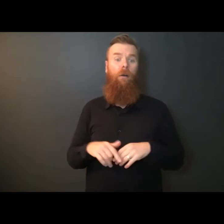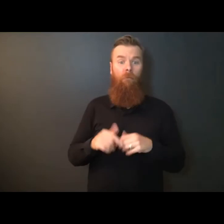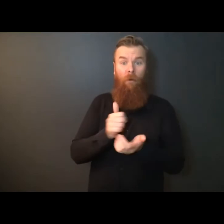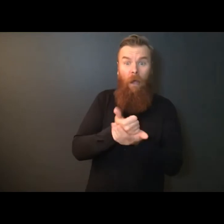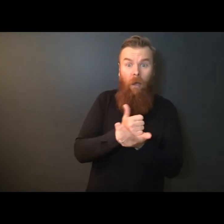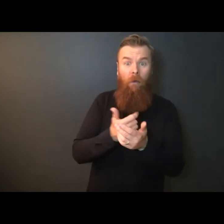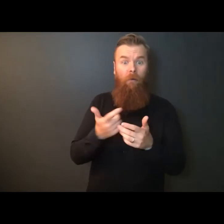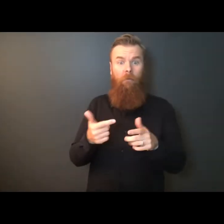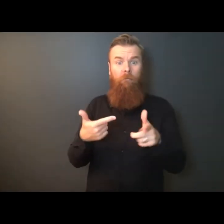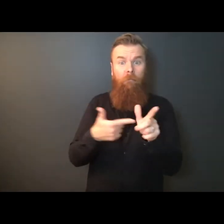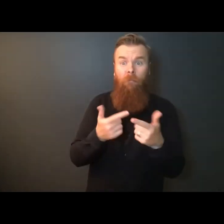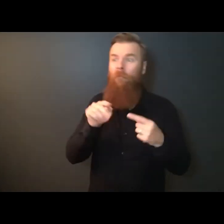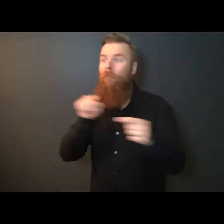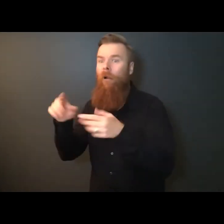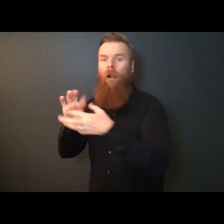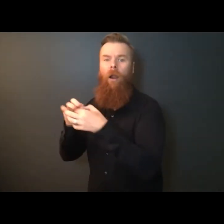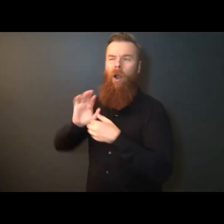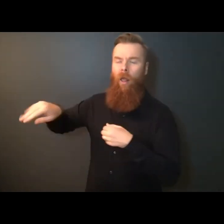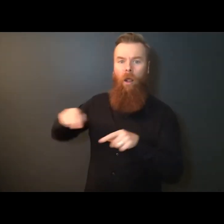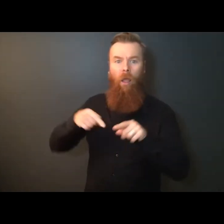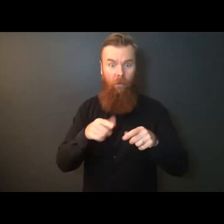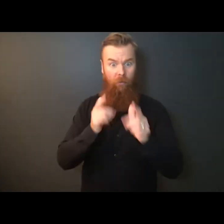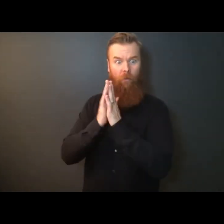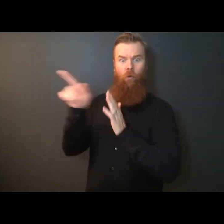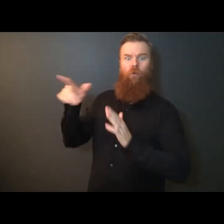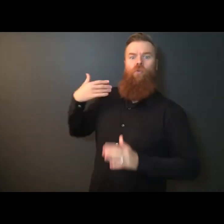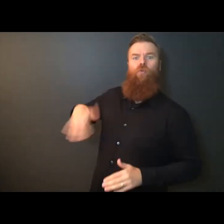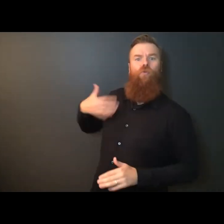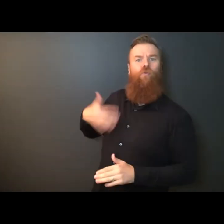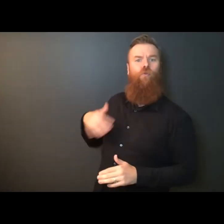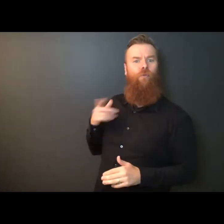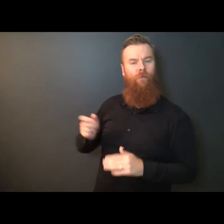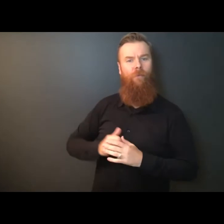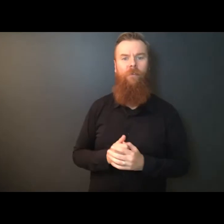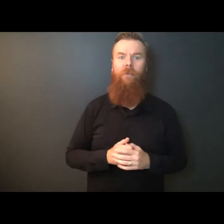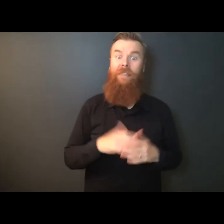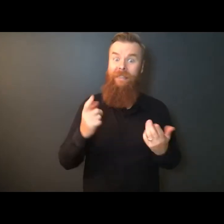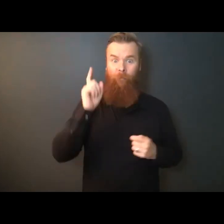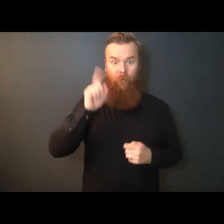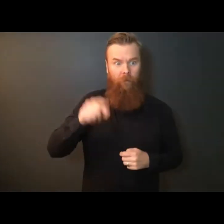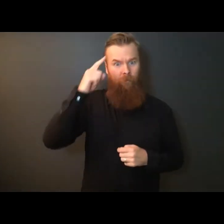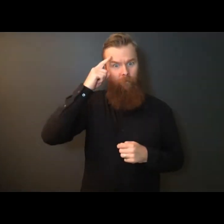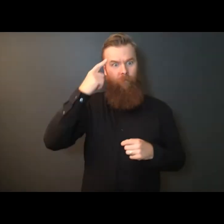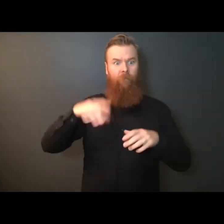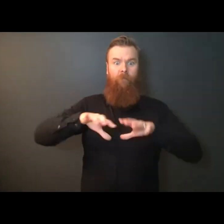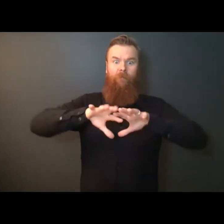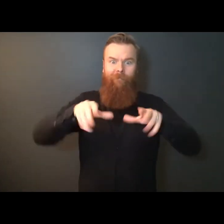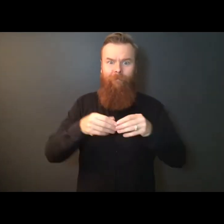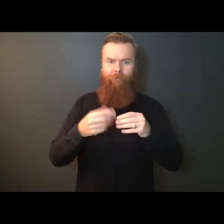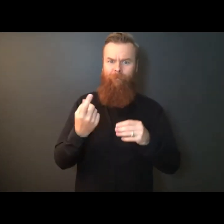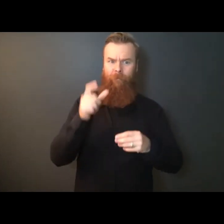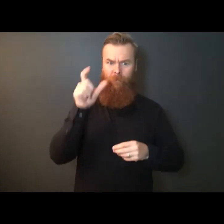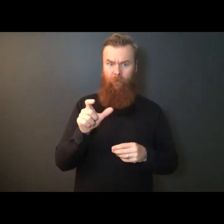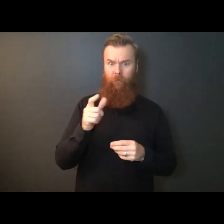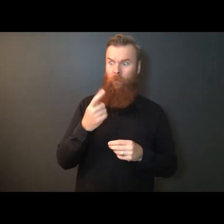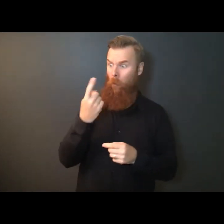bit more holistically helps, right? I think if you have a singular line of questioning and you're sticking to that, you never sort of